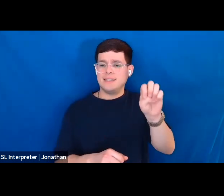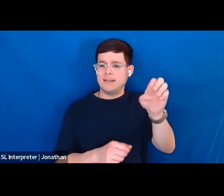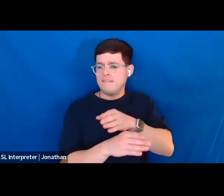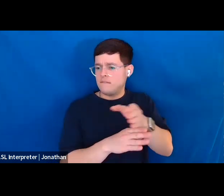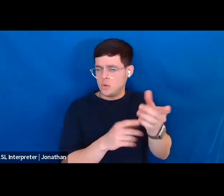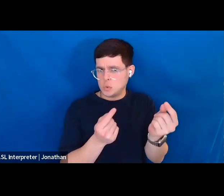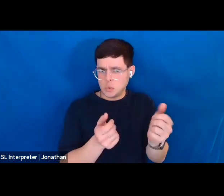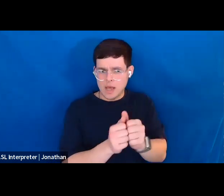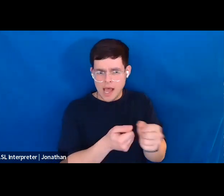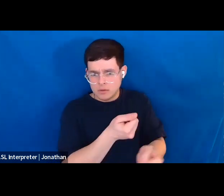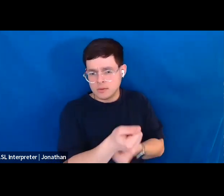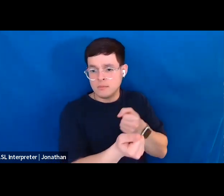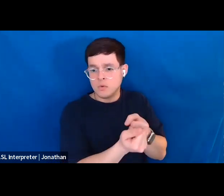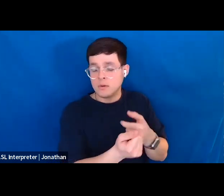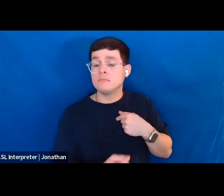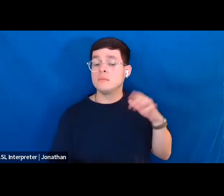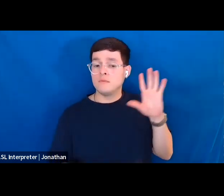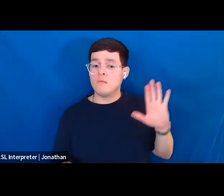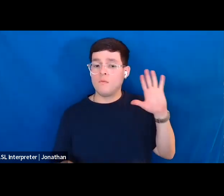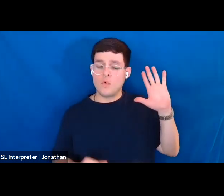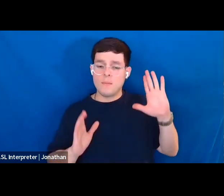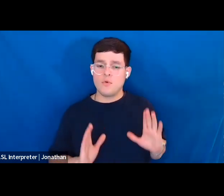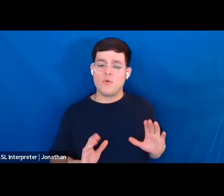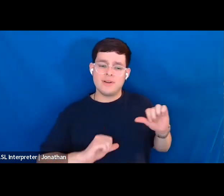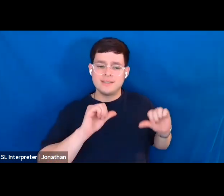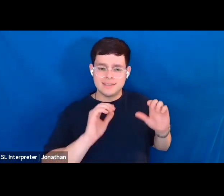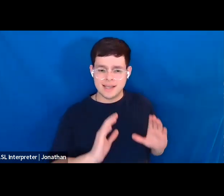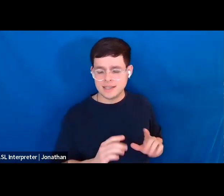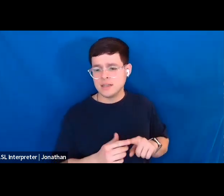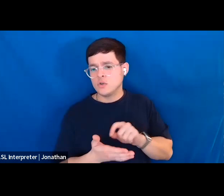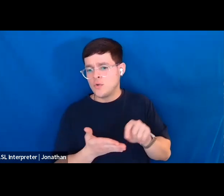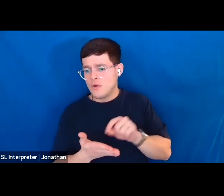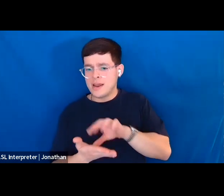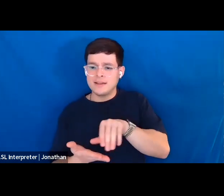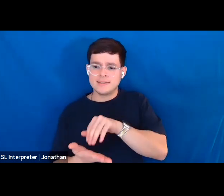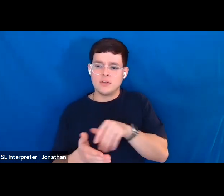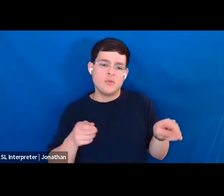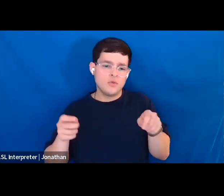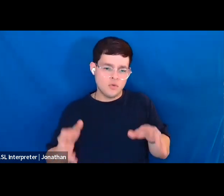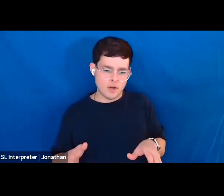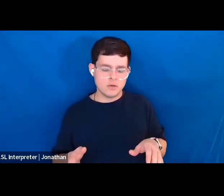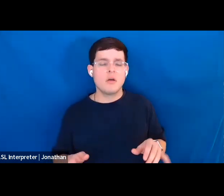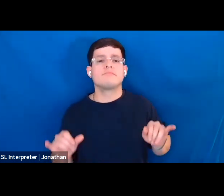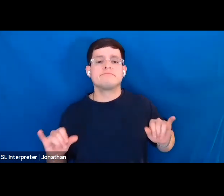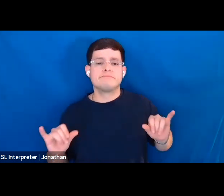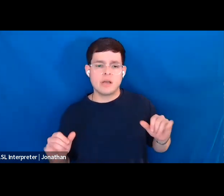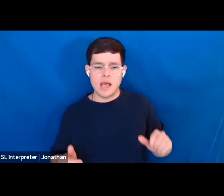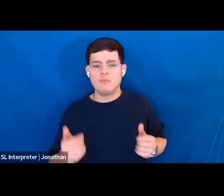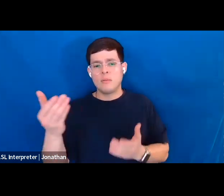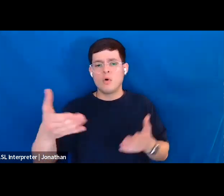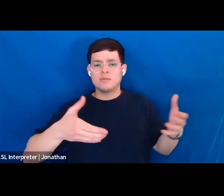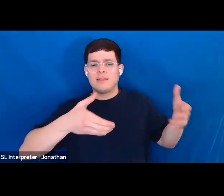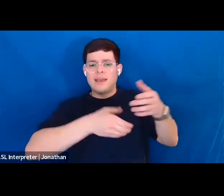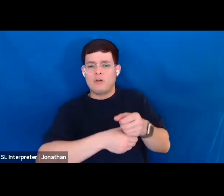As a former scientist and writing center director, I proposed the acronym